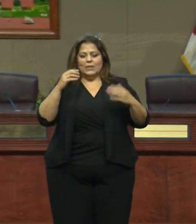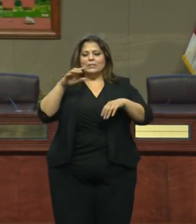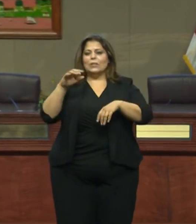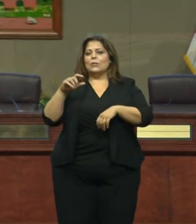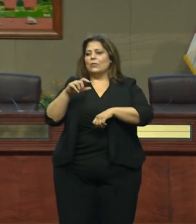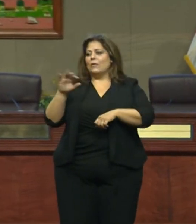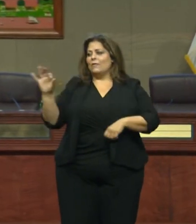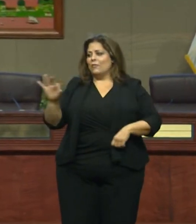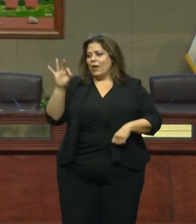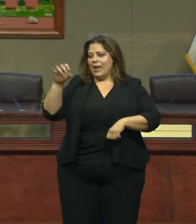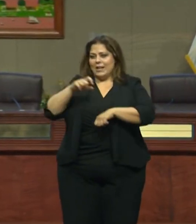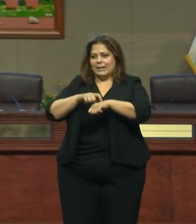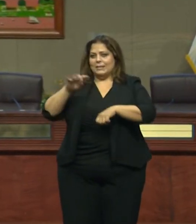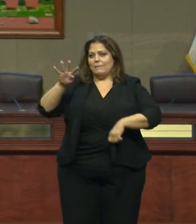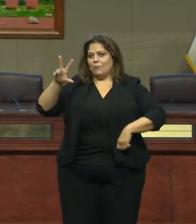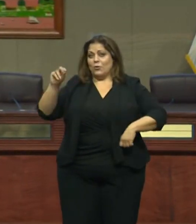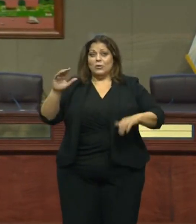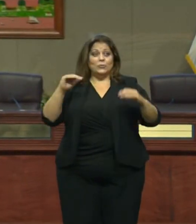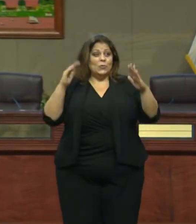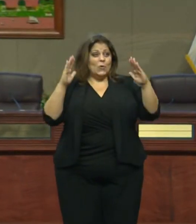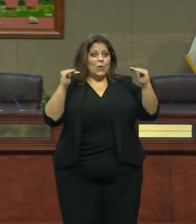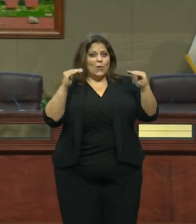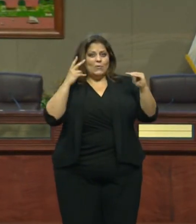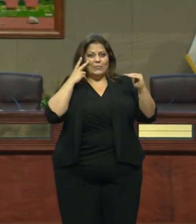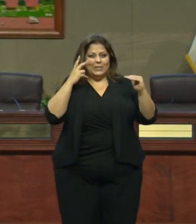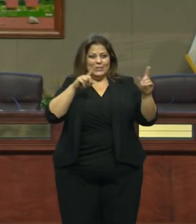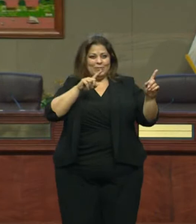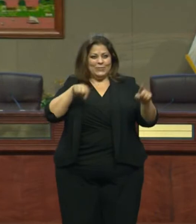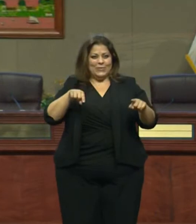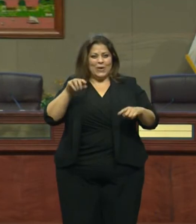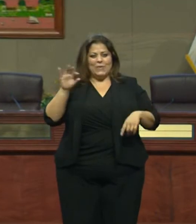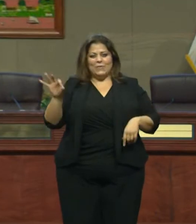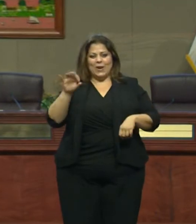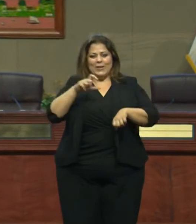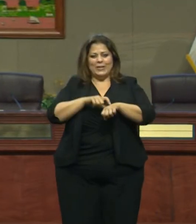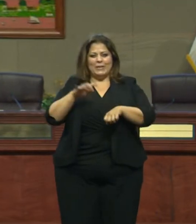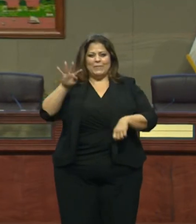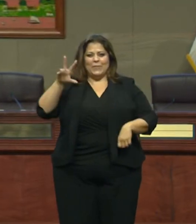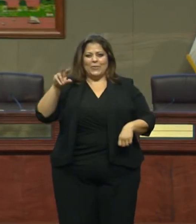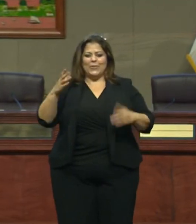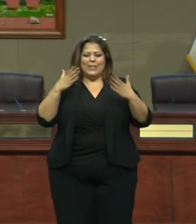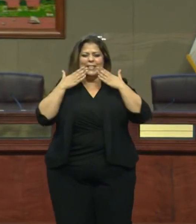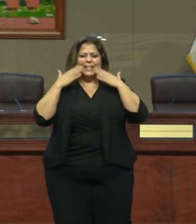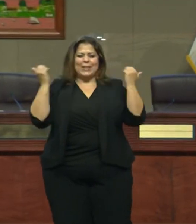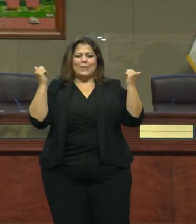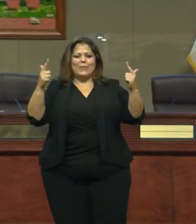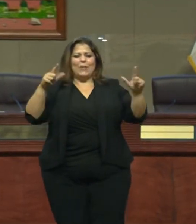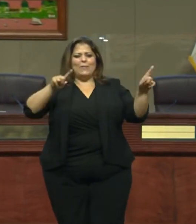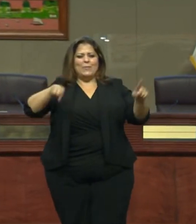4:30. So we hope to see you Friday at 4:30. Thank you all for